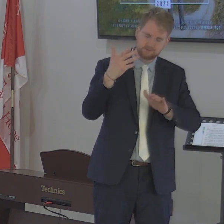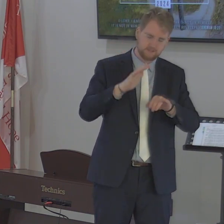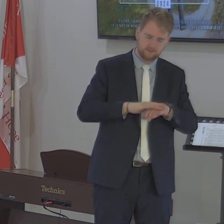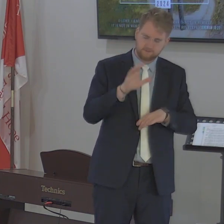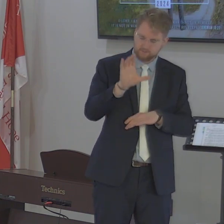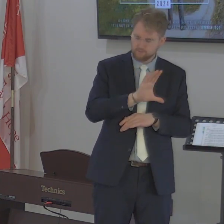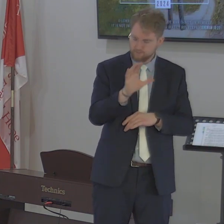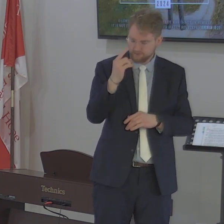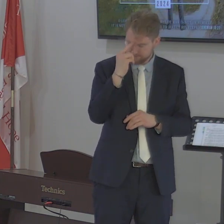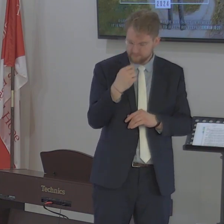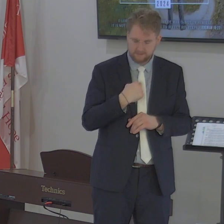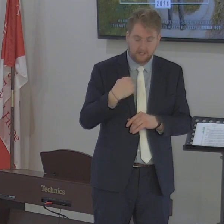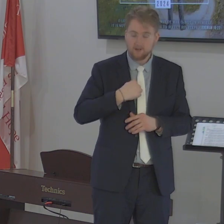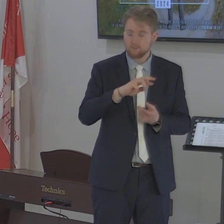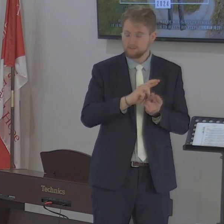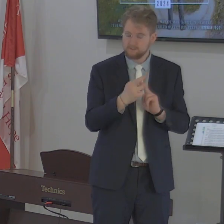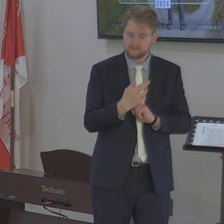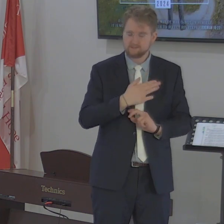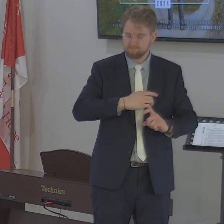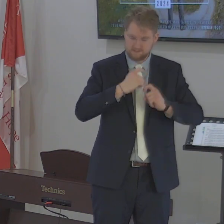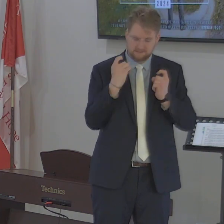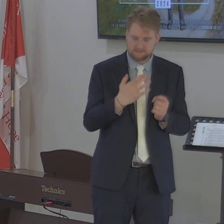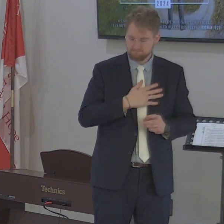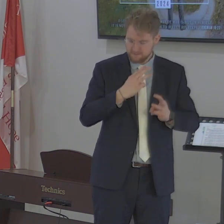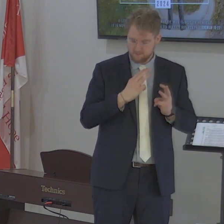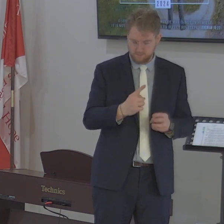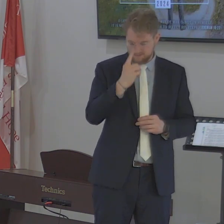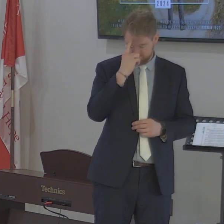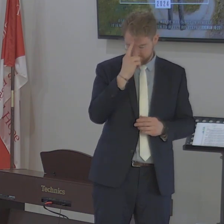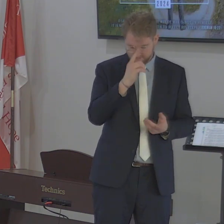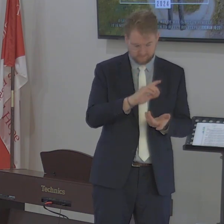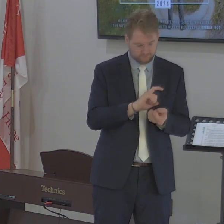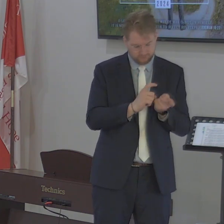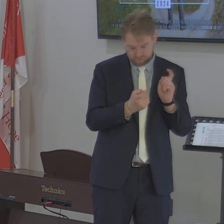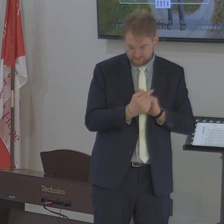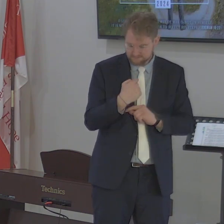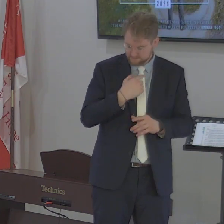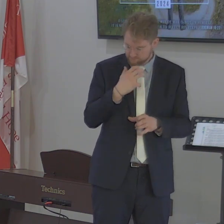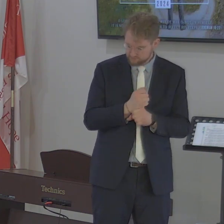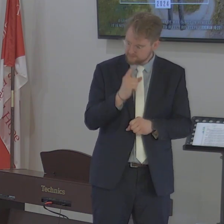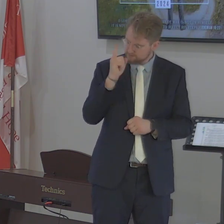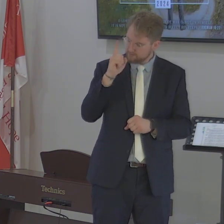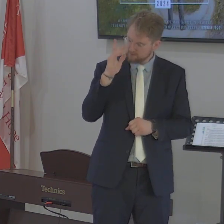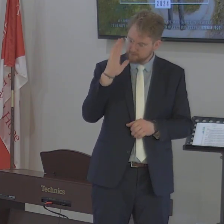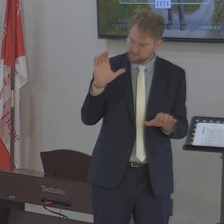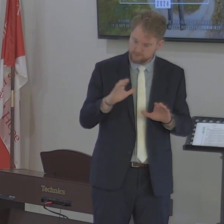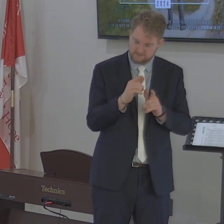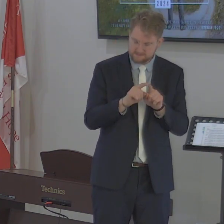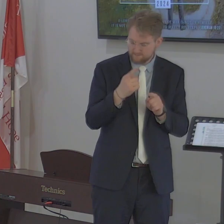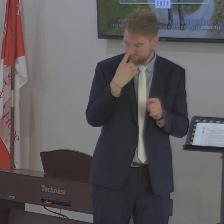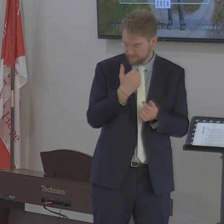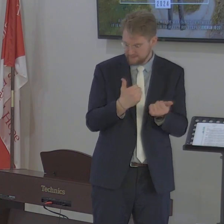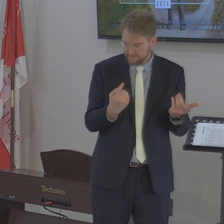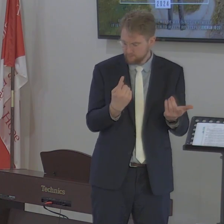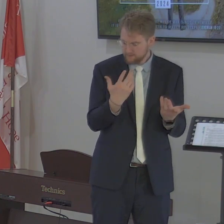me, and I repented of my sin and my way of thinking how I could get there, and I trusted in you, and God, you'll do the same for anybody.